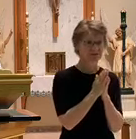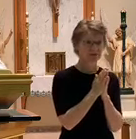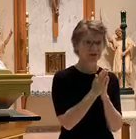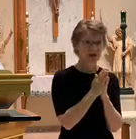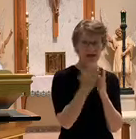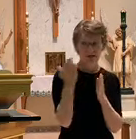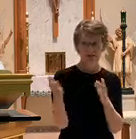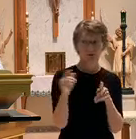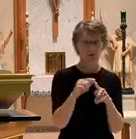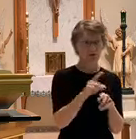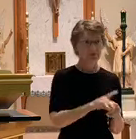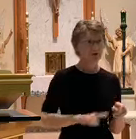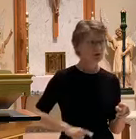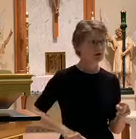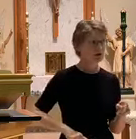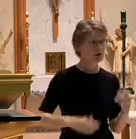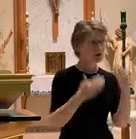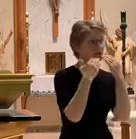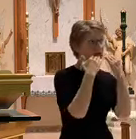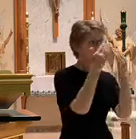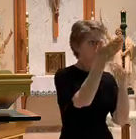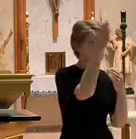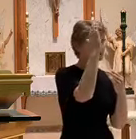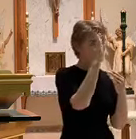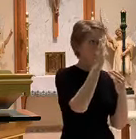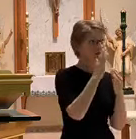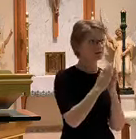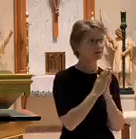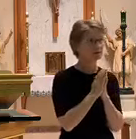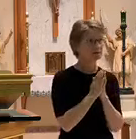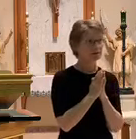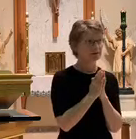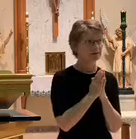The word of the Lord. Thanks be to God.